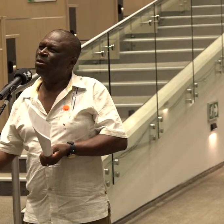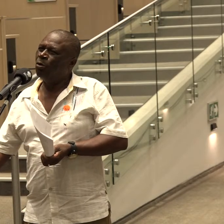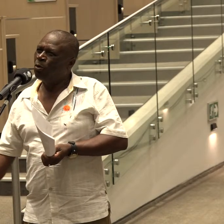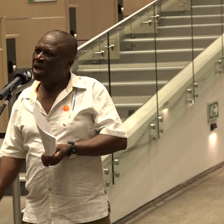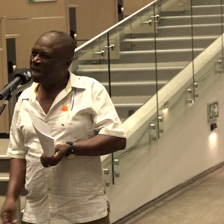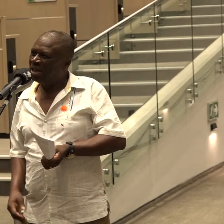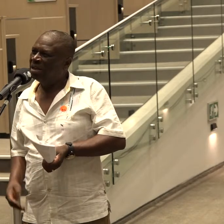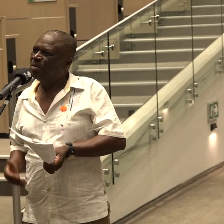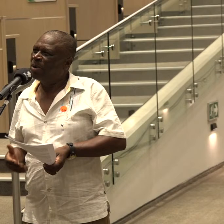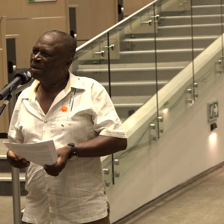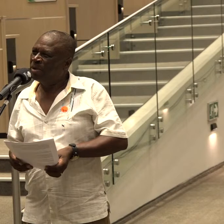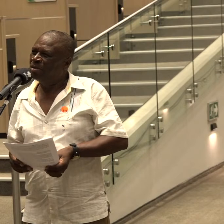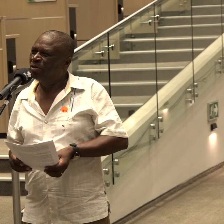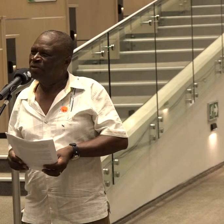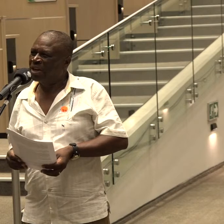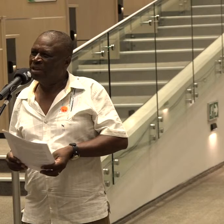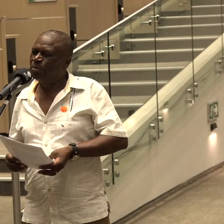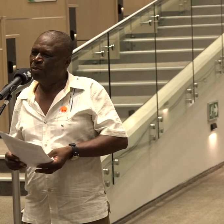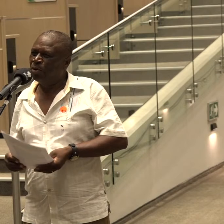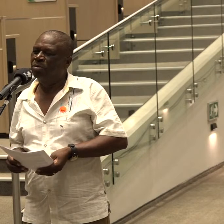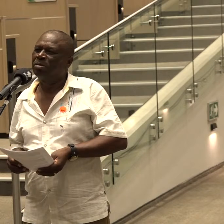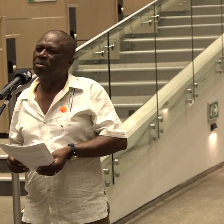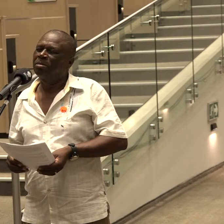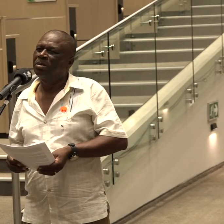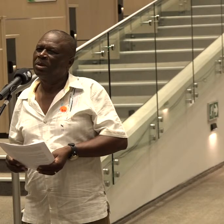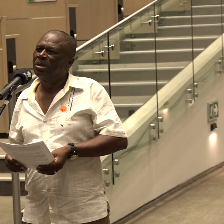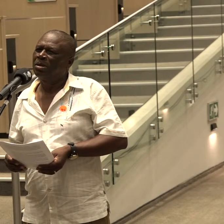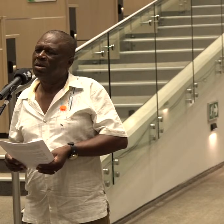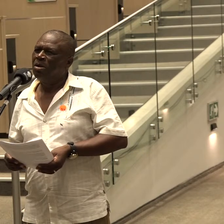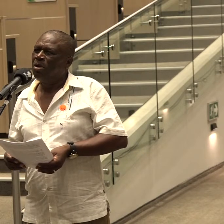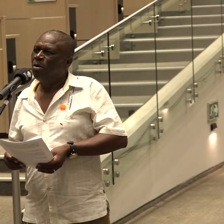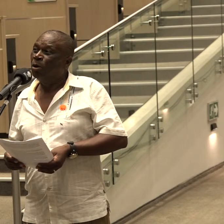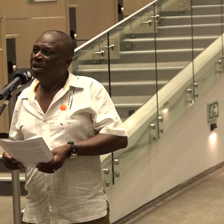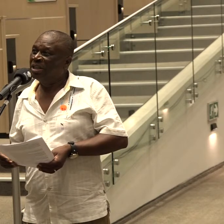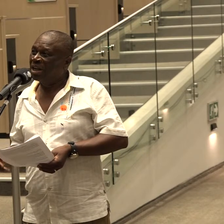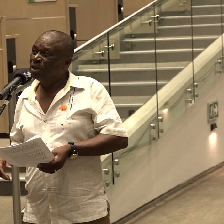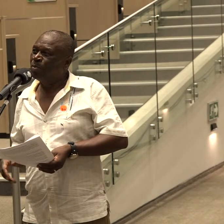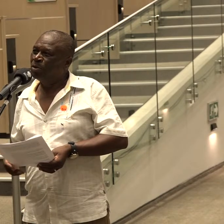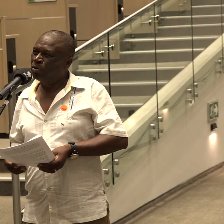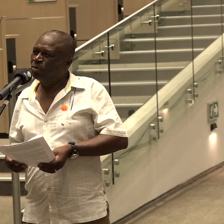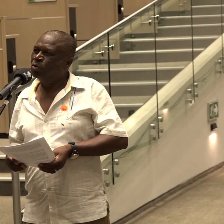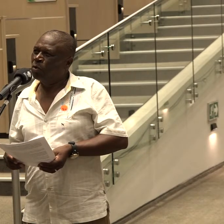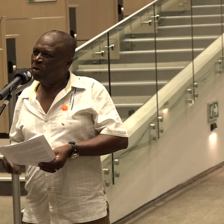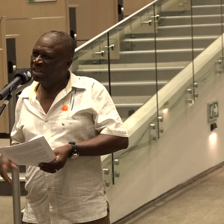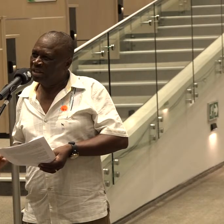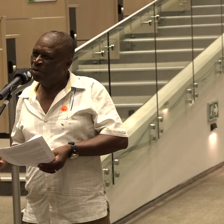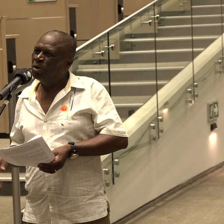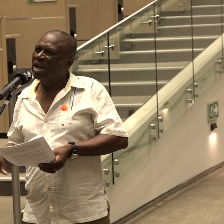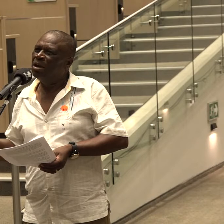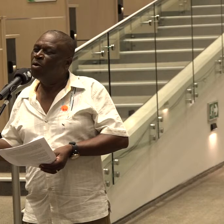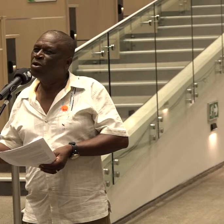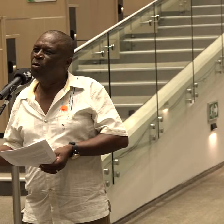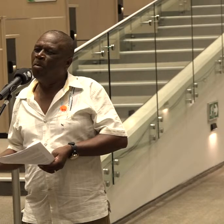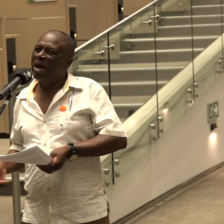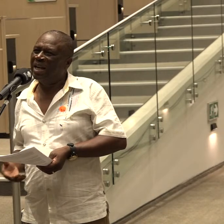and local Department of Transport for the transporters